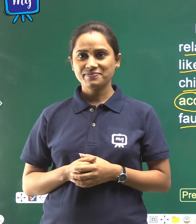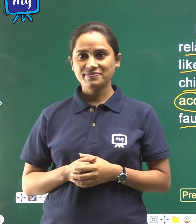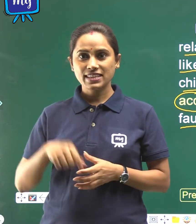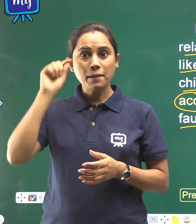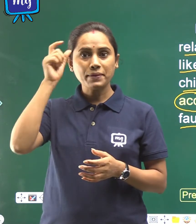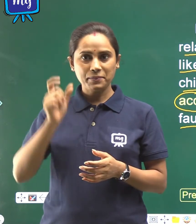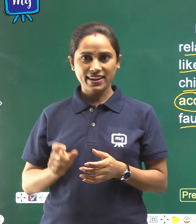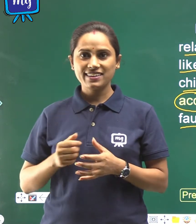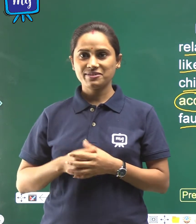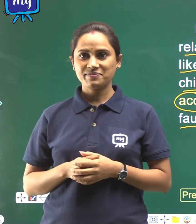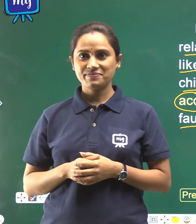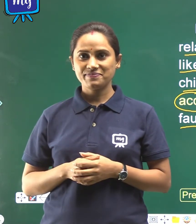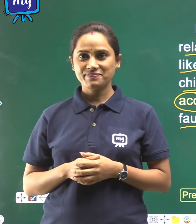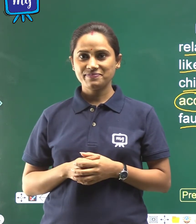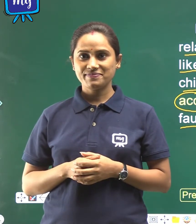Prepare,